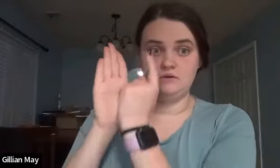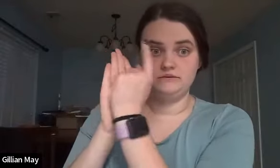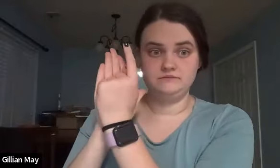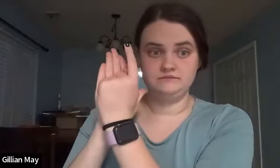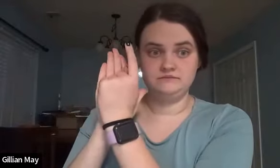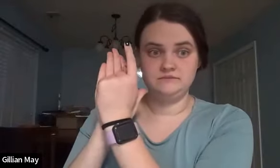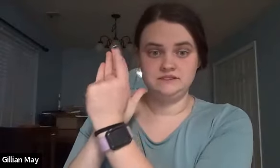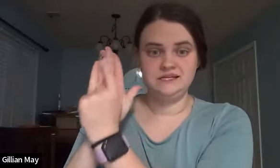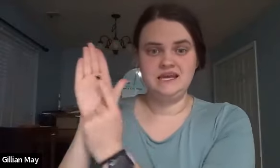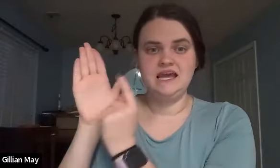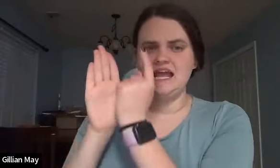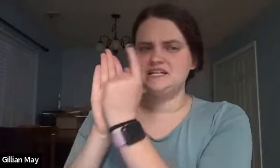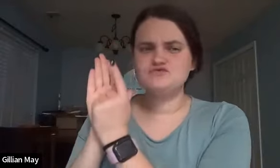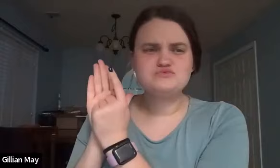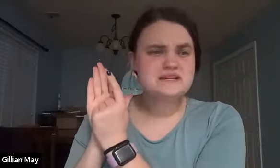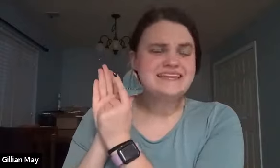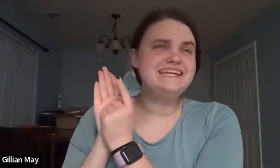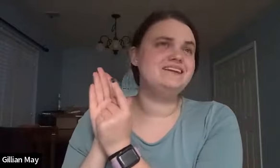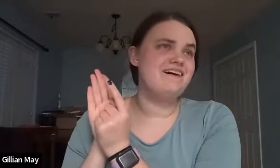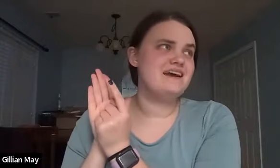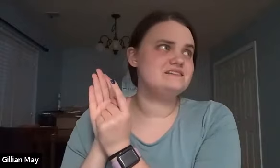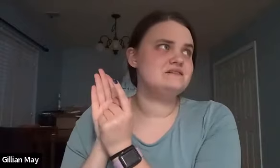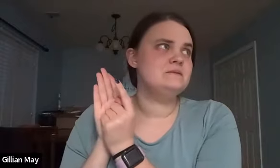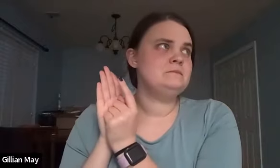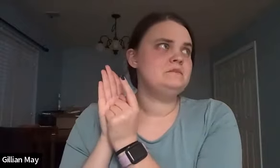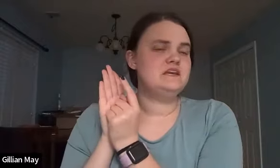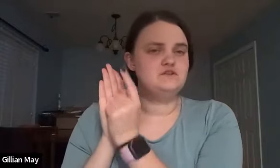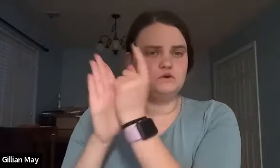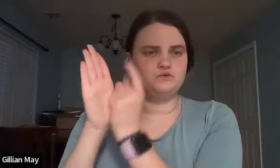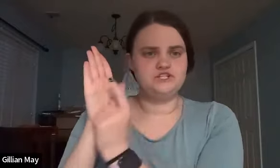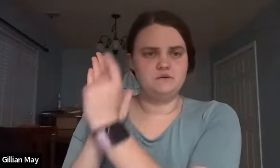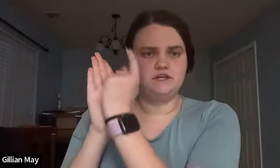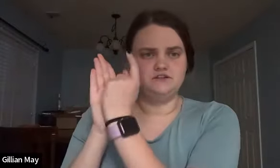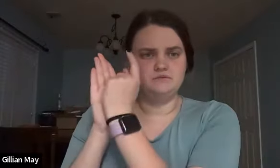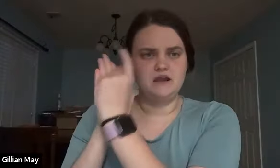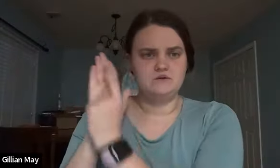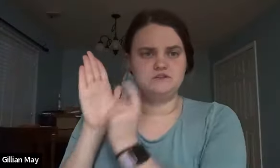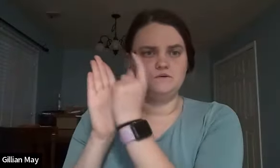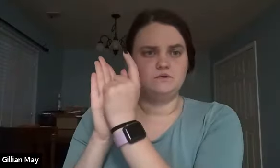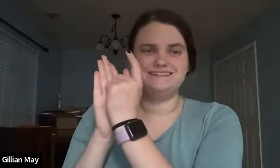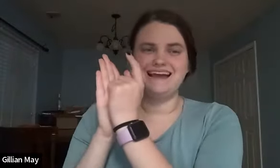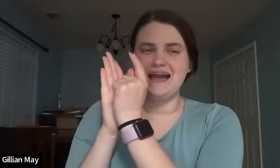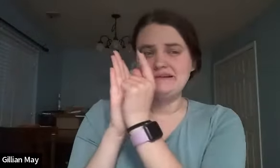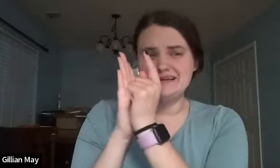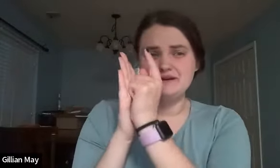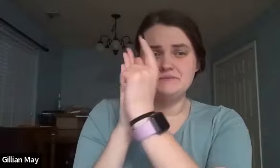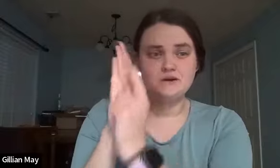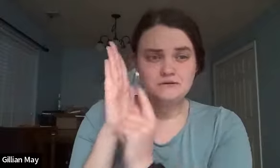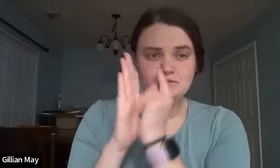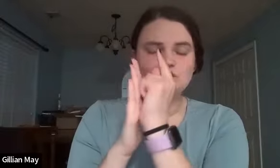Hour. And it's really not the end of the world, whichever way you do, backwards, forwards. I always kind of recommend going forward